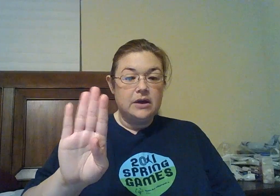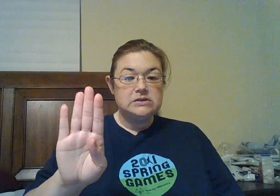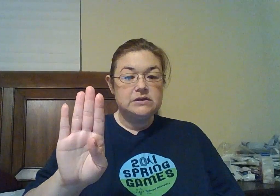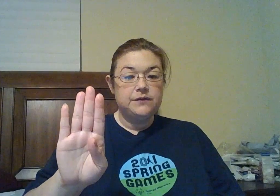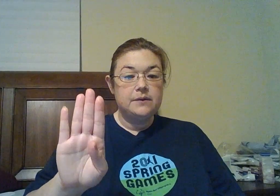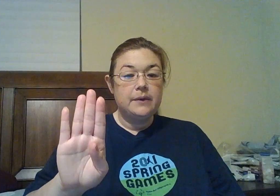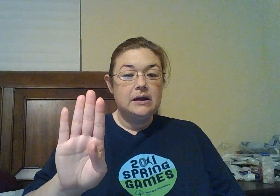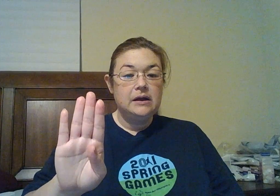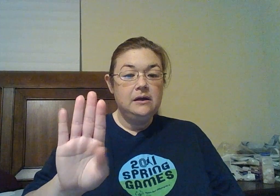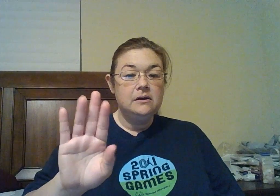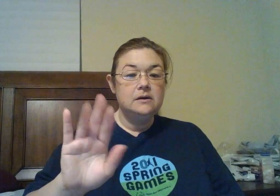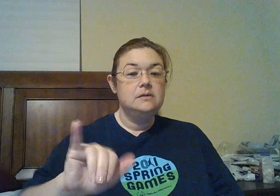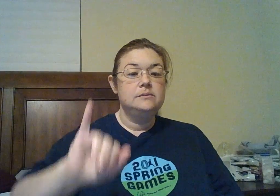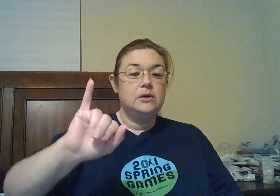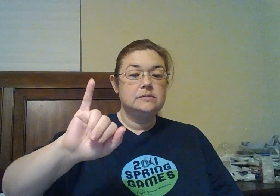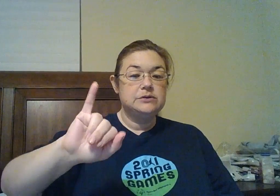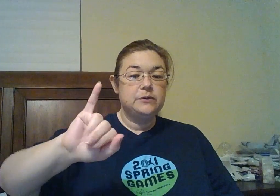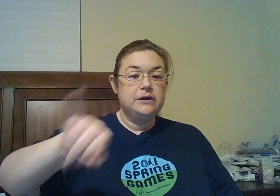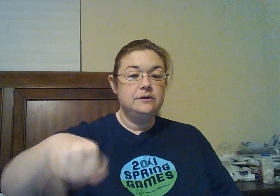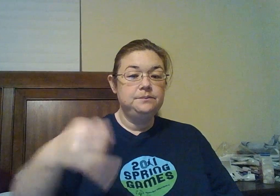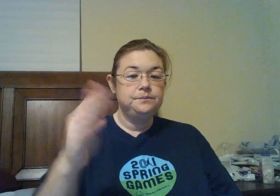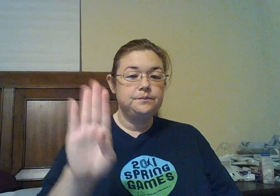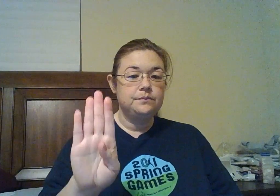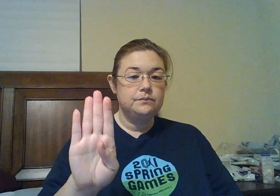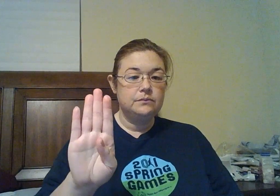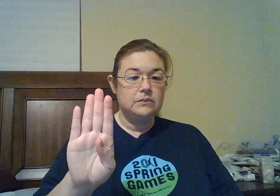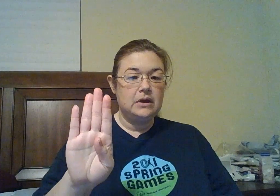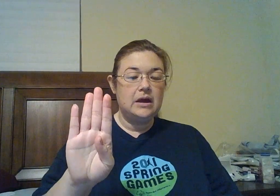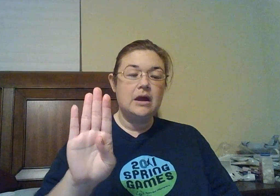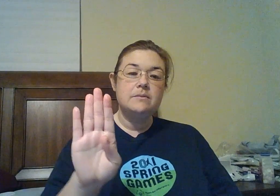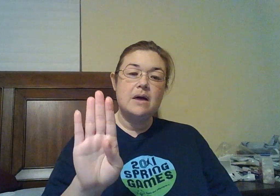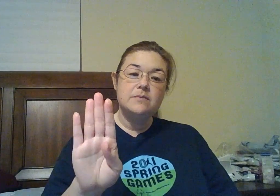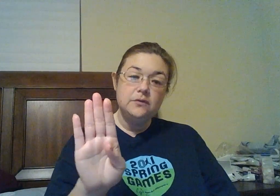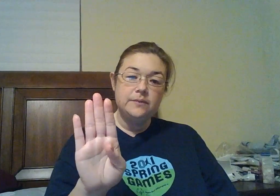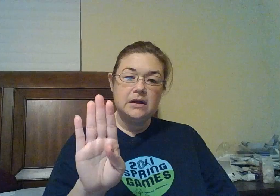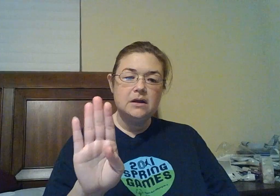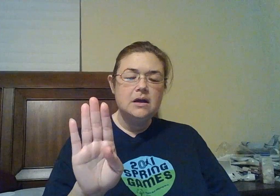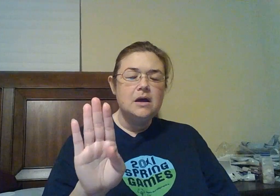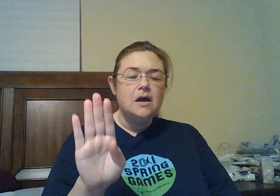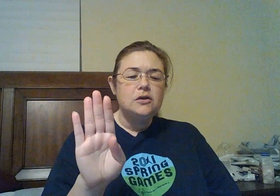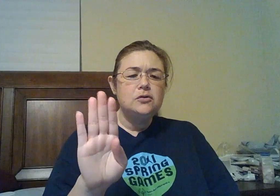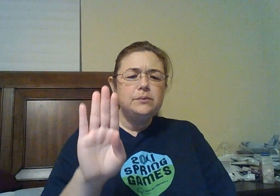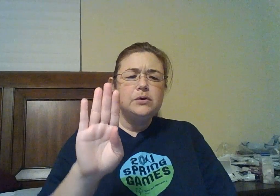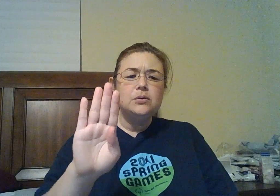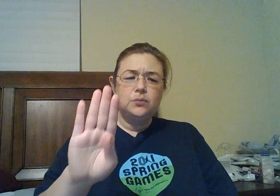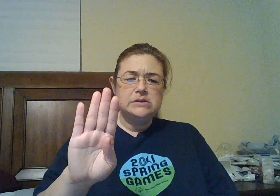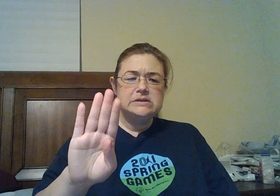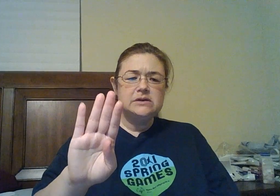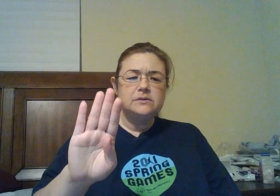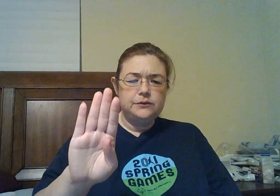Location is front of body, palms are where. Okay, and my movement, you can put one single